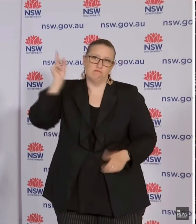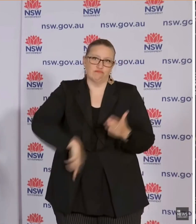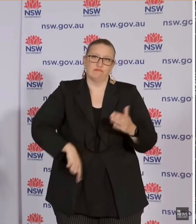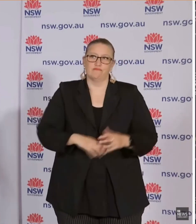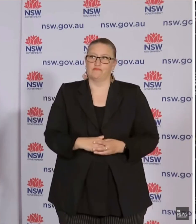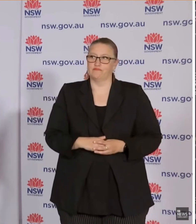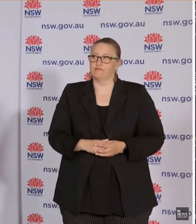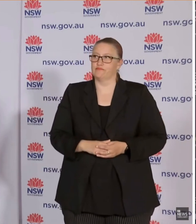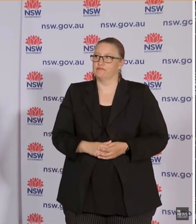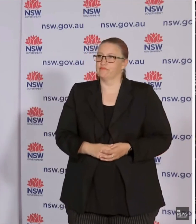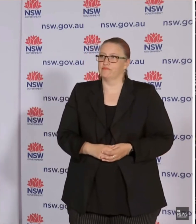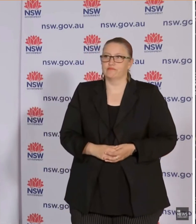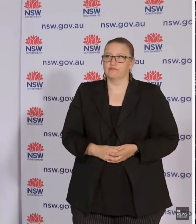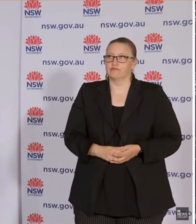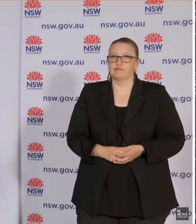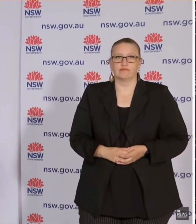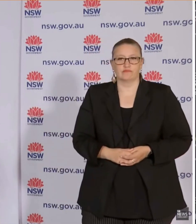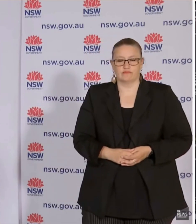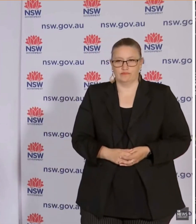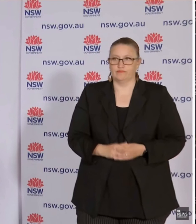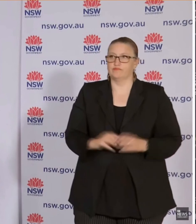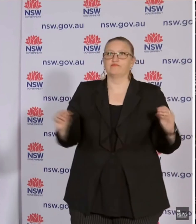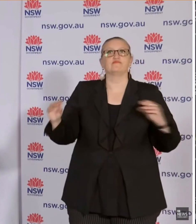I think we're going to finish fairly soon, guys, because it's almost the end.